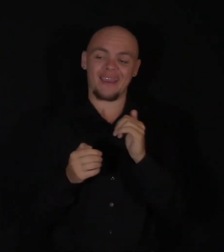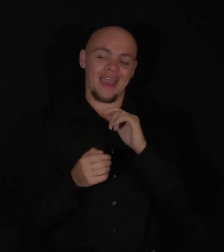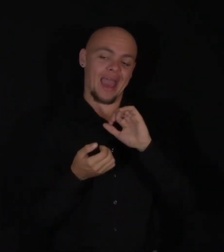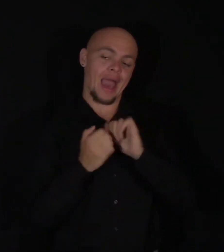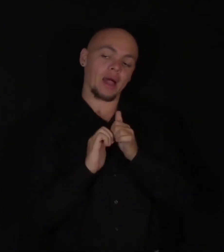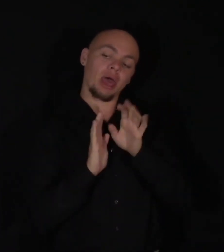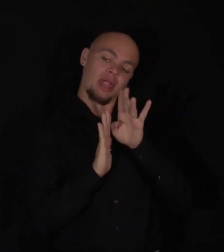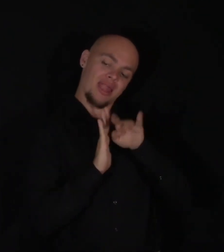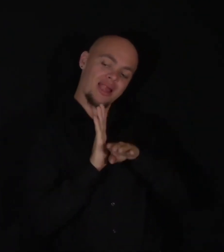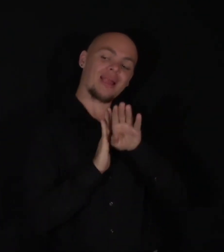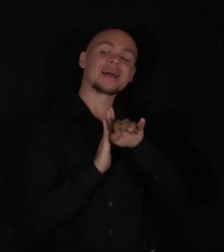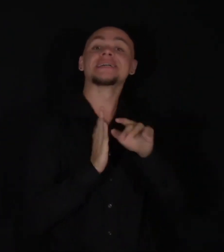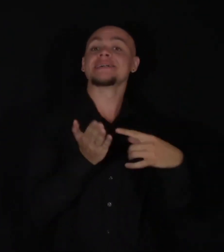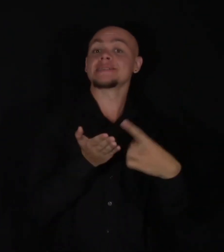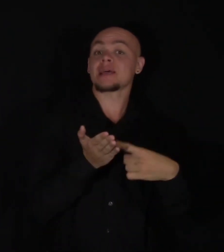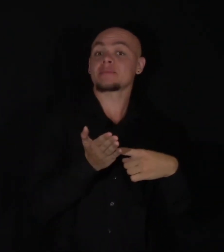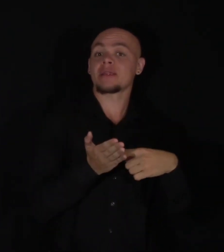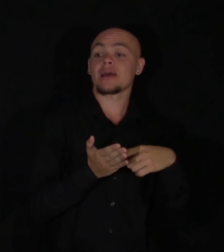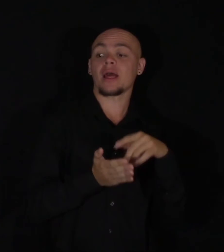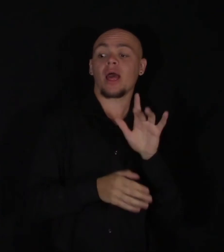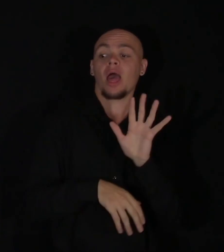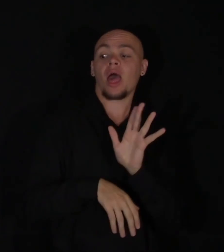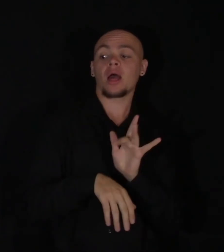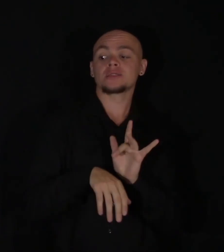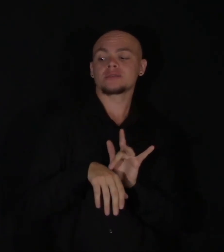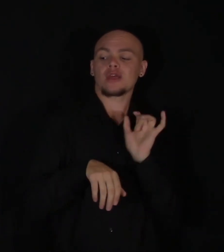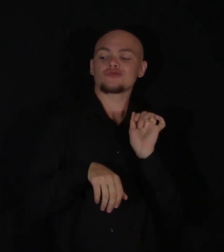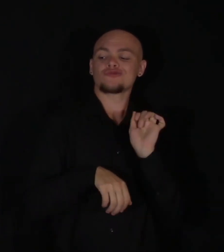at times, even adding a little touch.